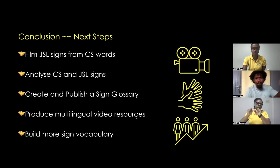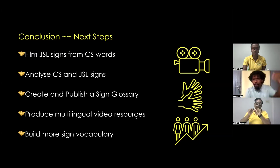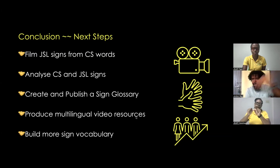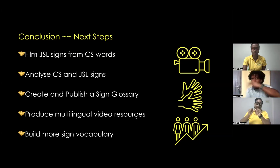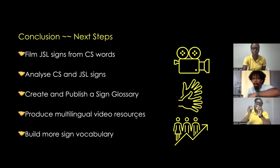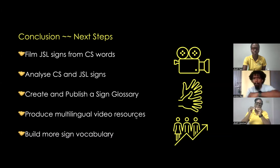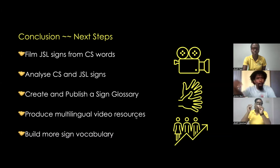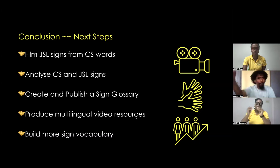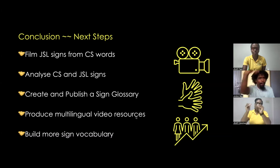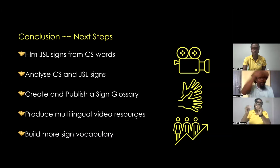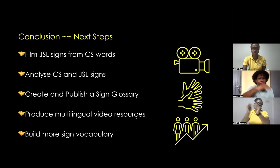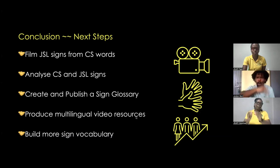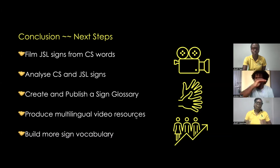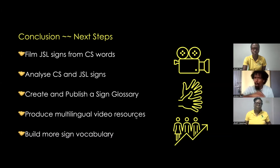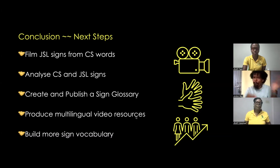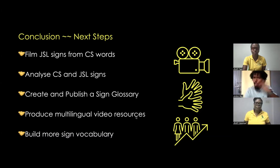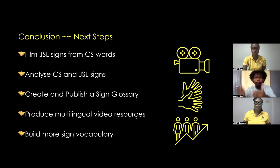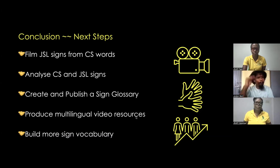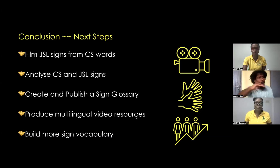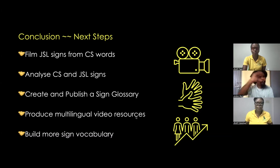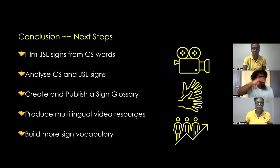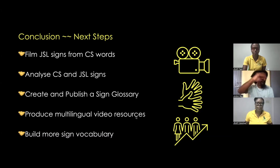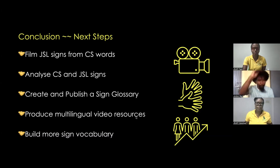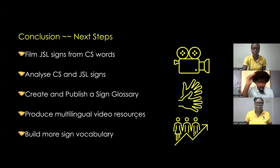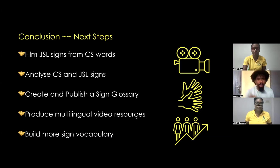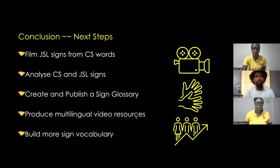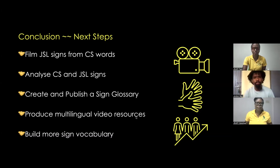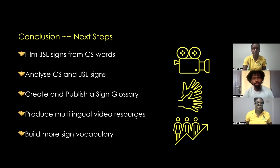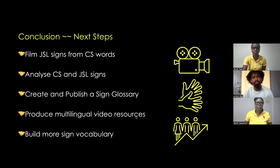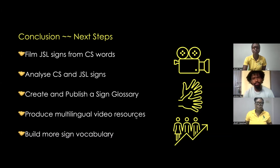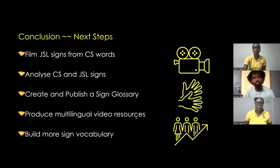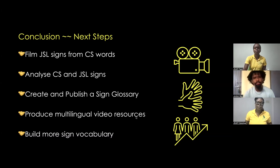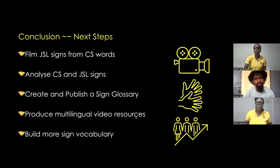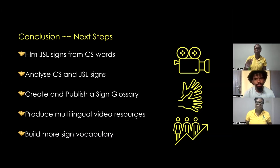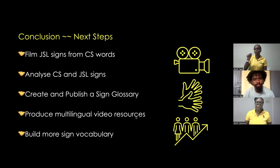them, and we'll add them to our list.